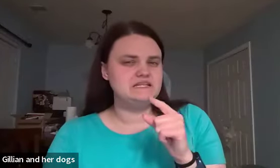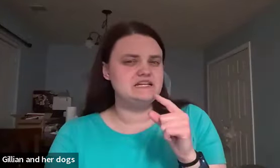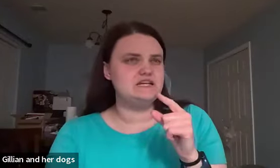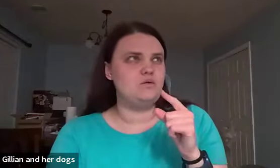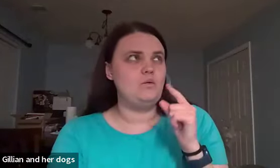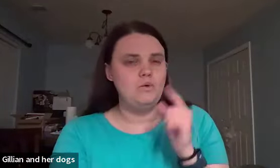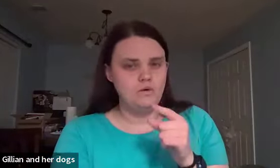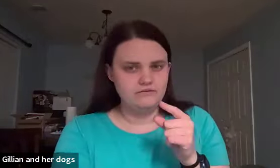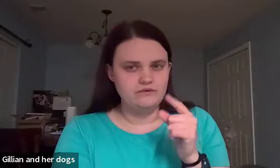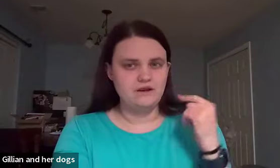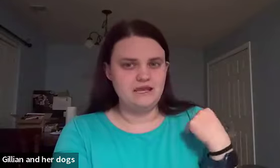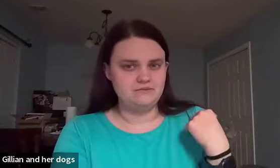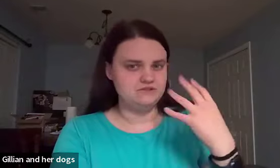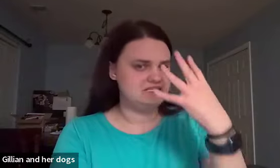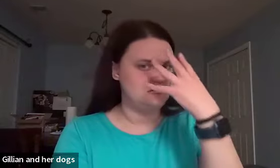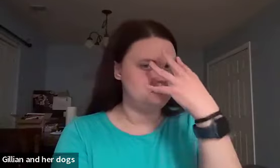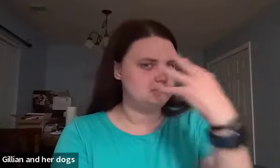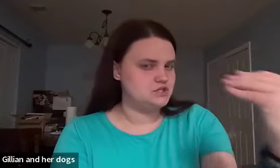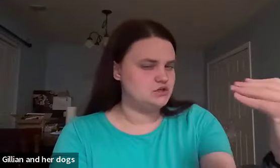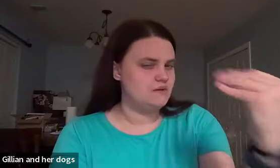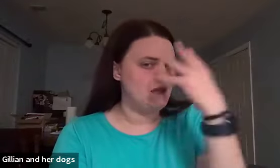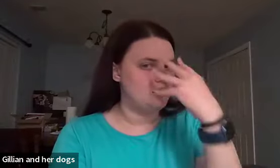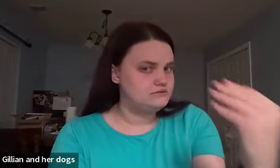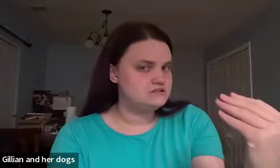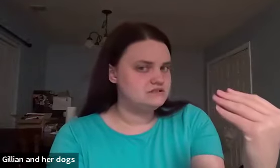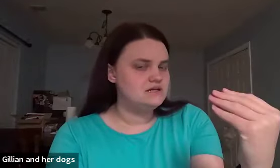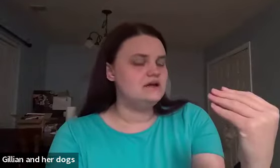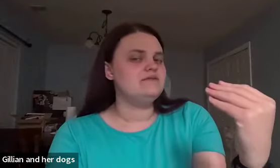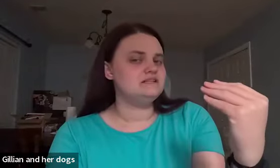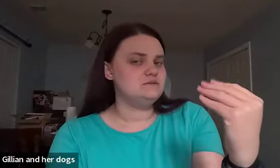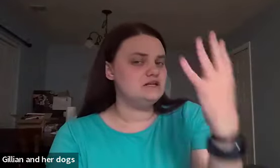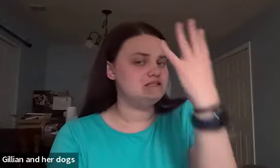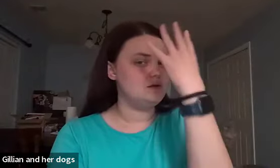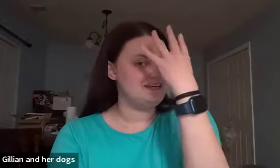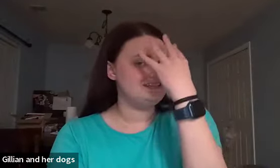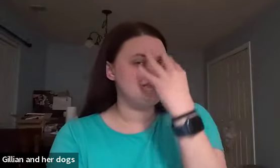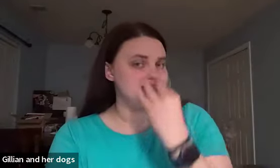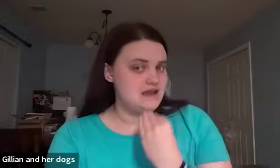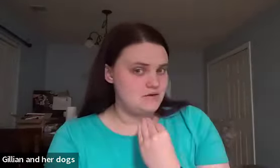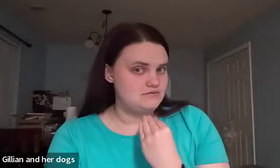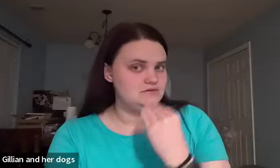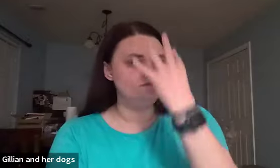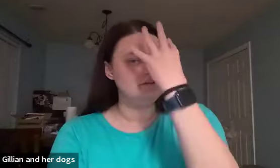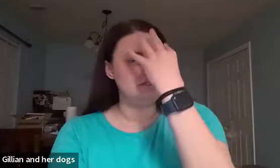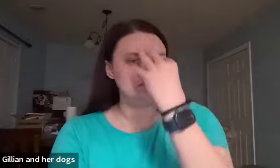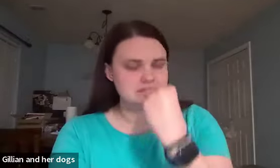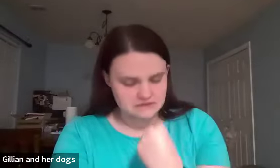we did wolf with our animals, I said to make sure you come out. That's because coming down is